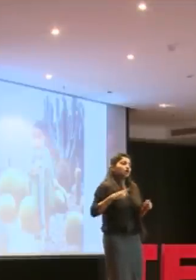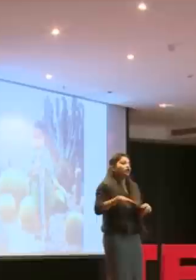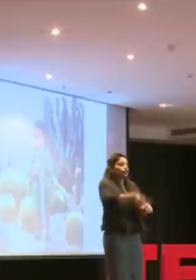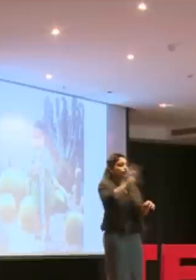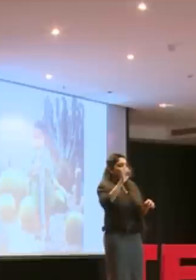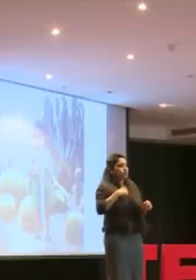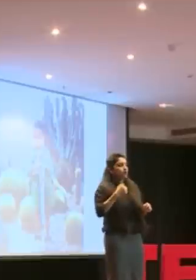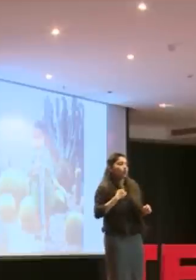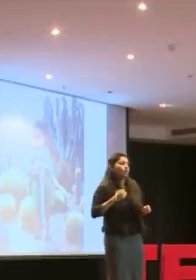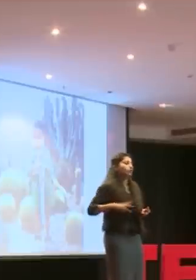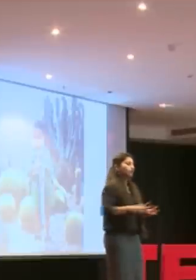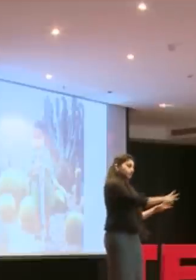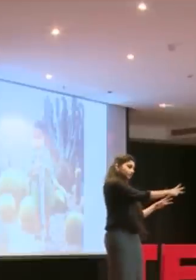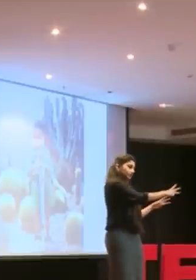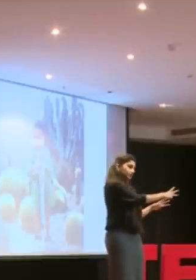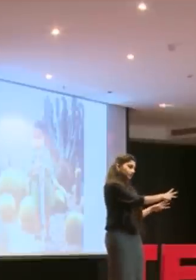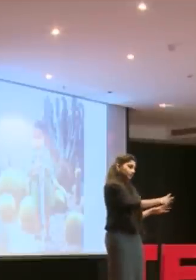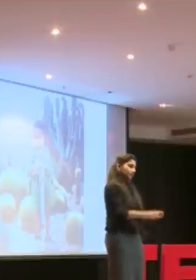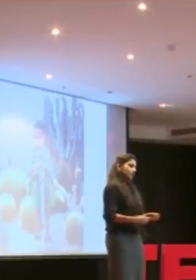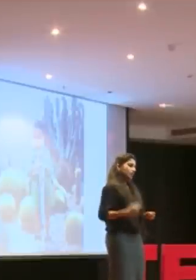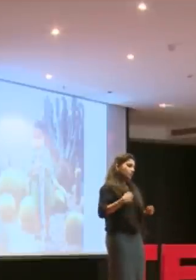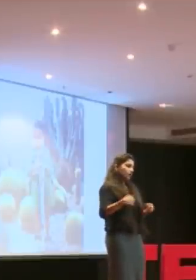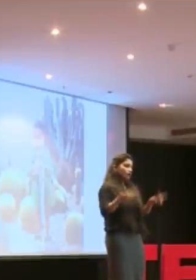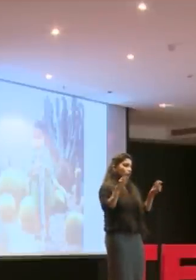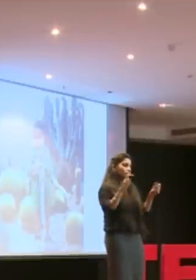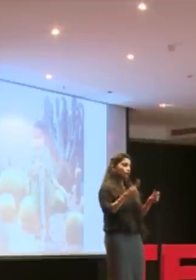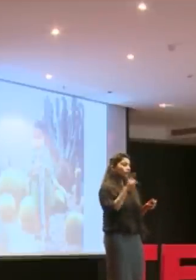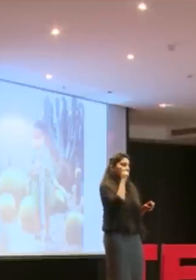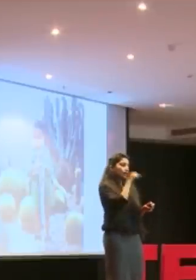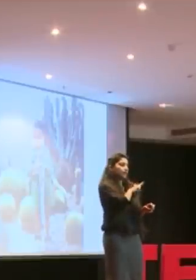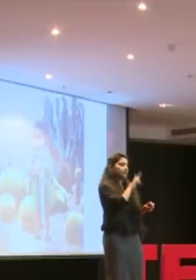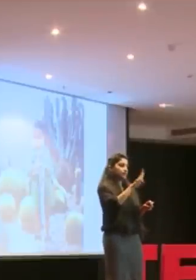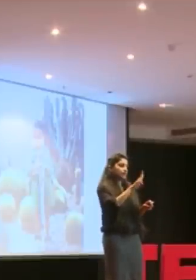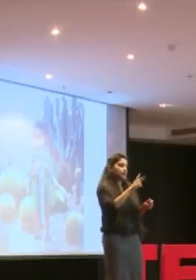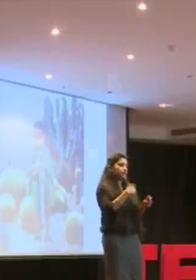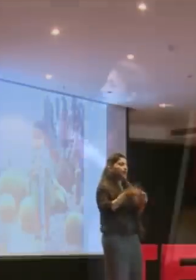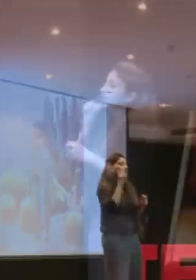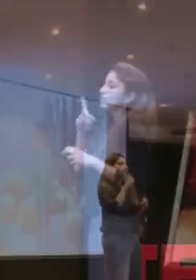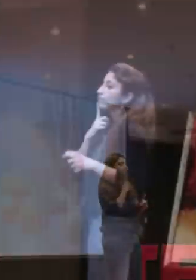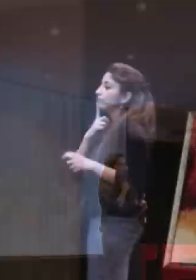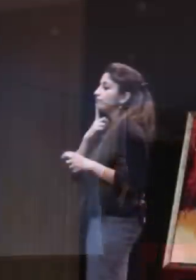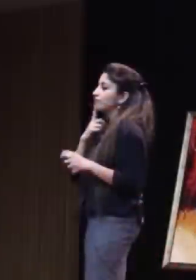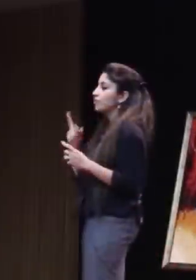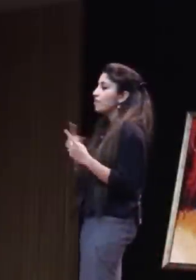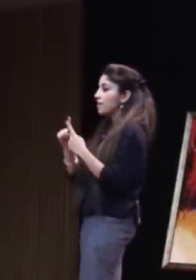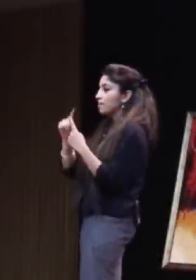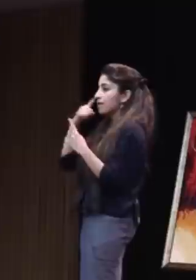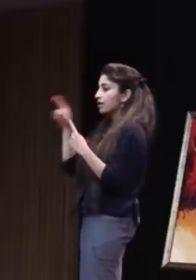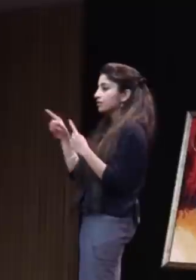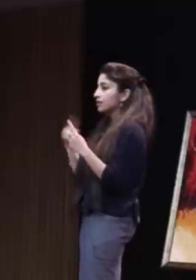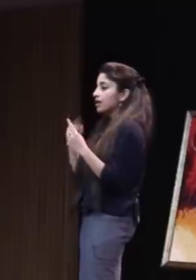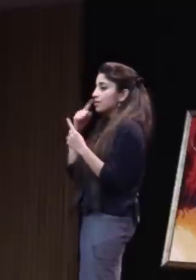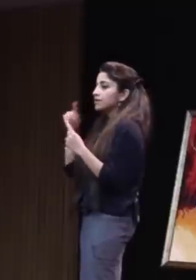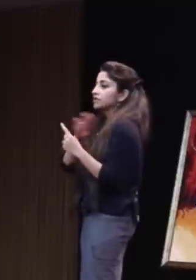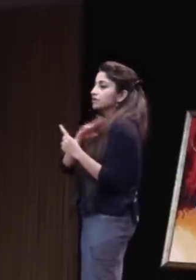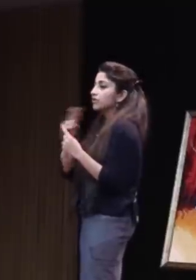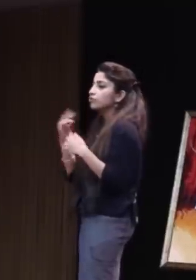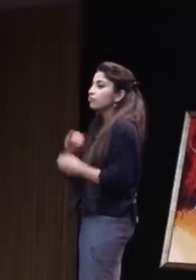me another direction. My two elder siblings are deaf. I was born in a family